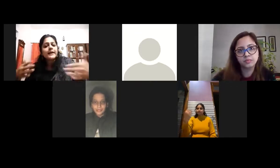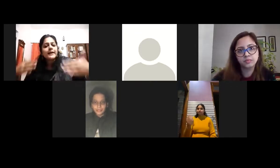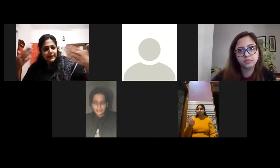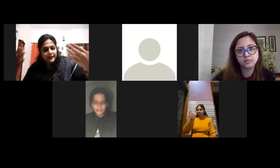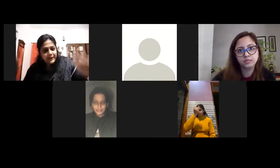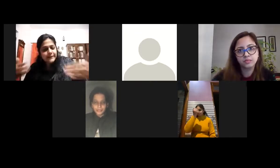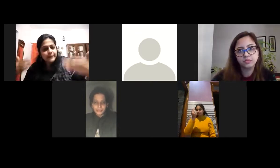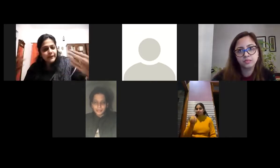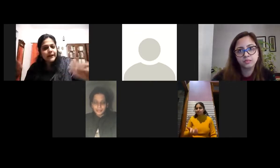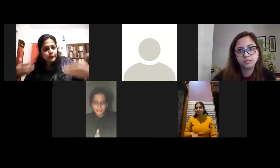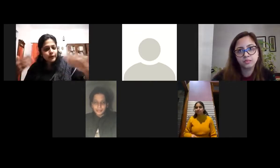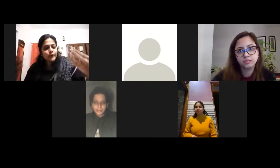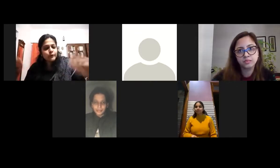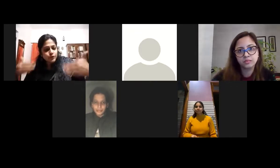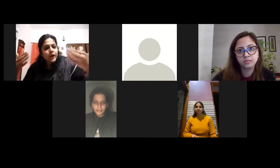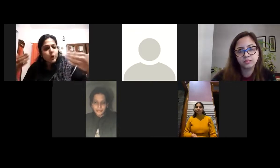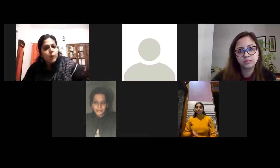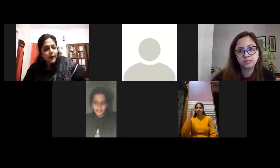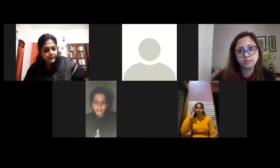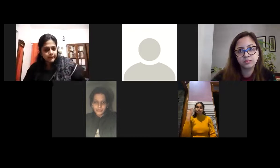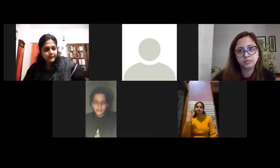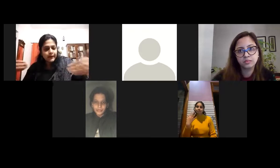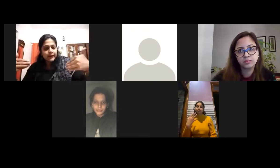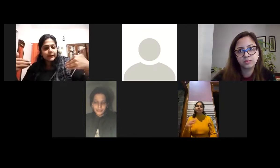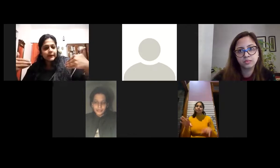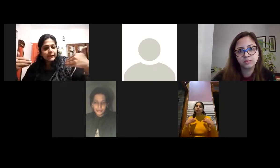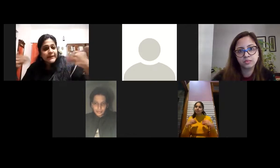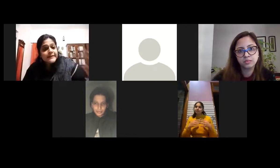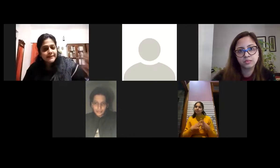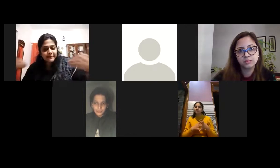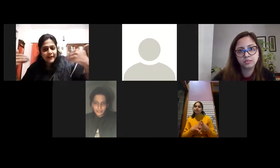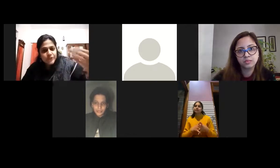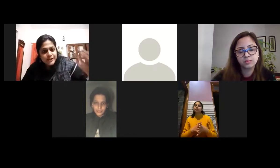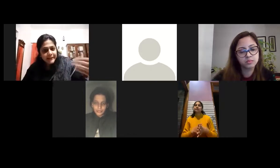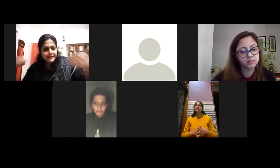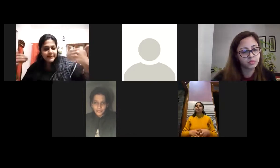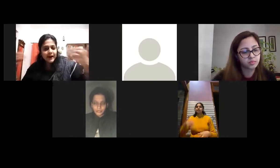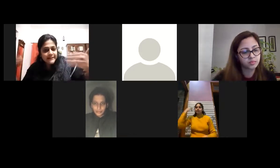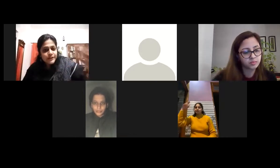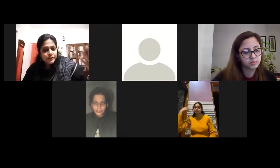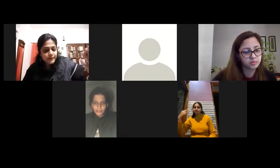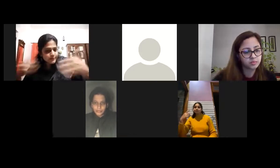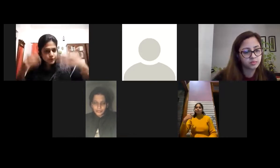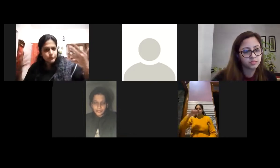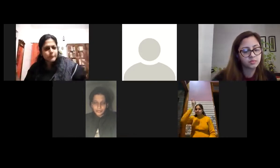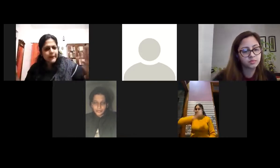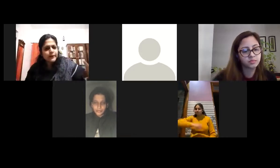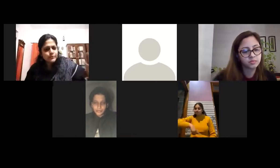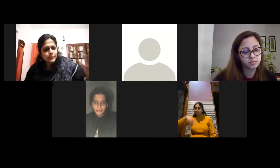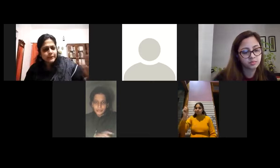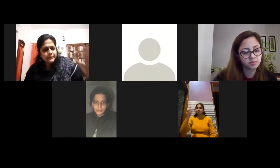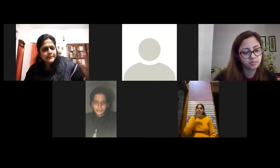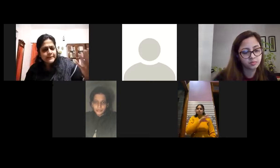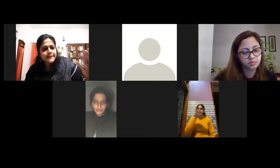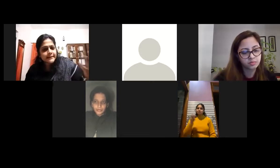therefore there is a particular kind of way in which we acquire reason, rationality, our sense of perception. So playing